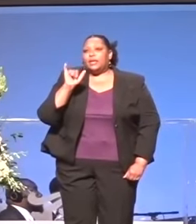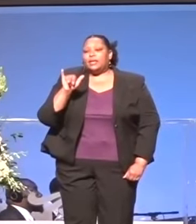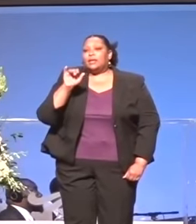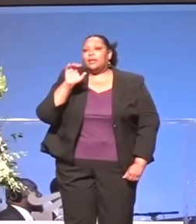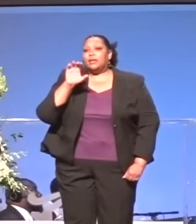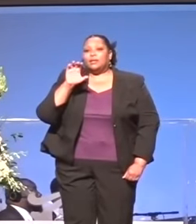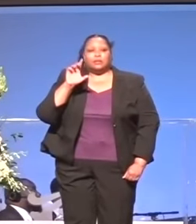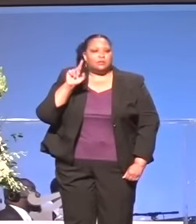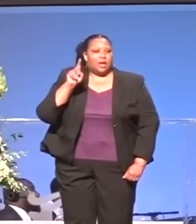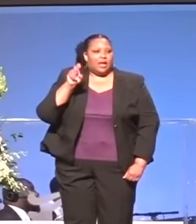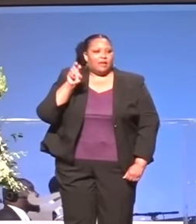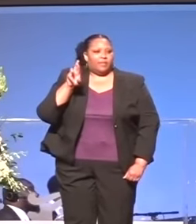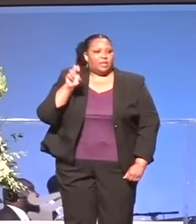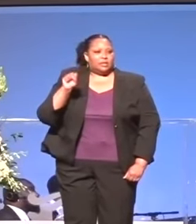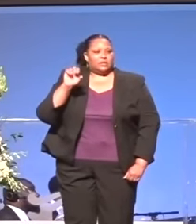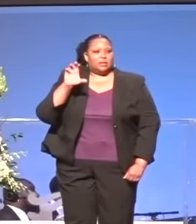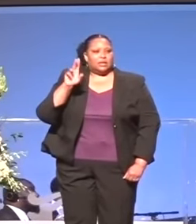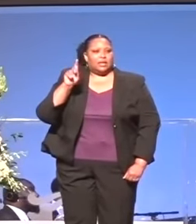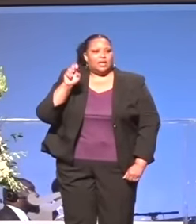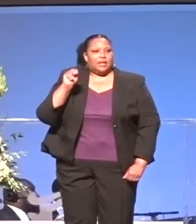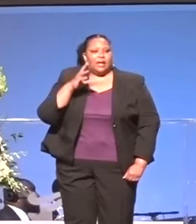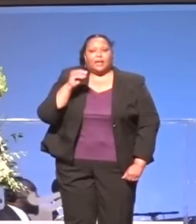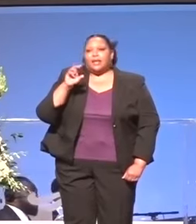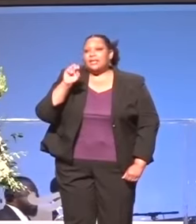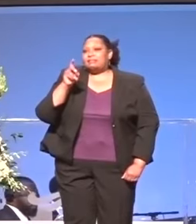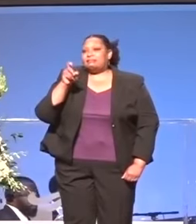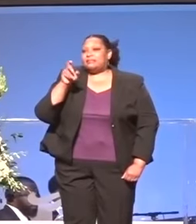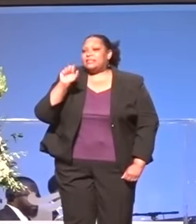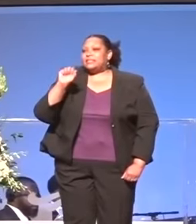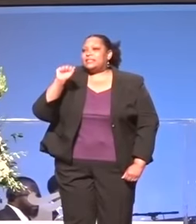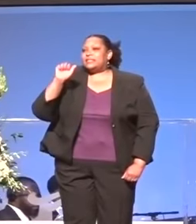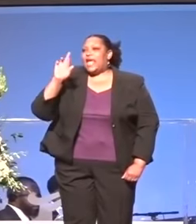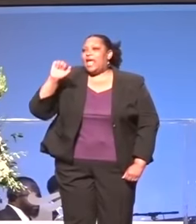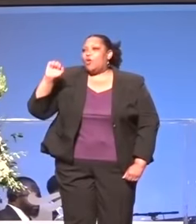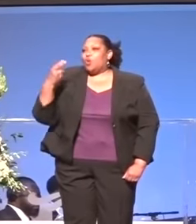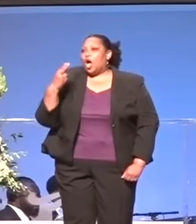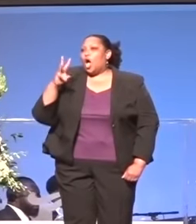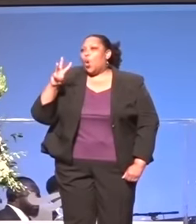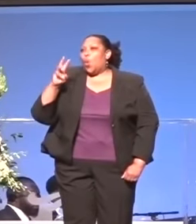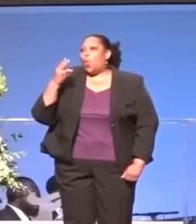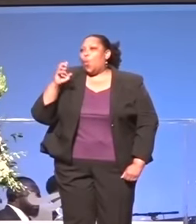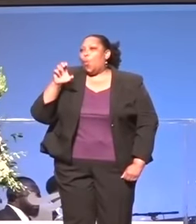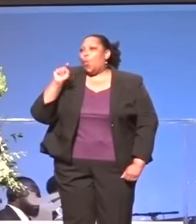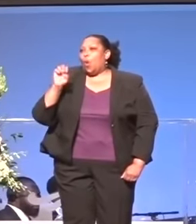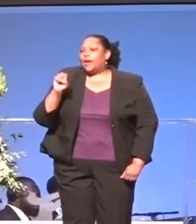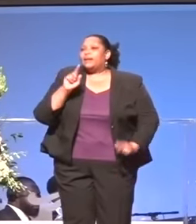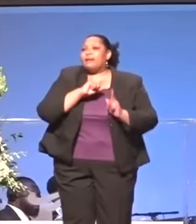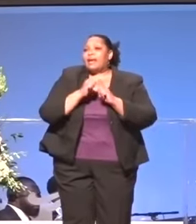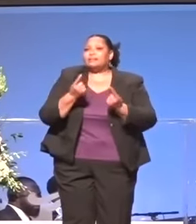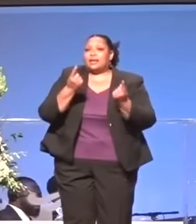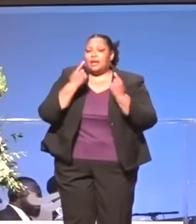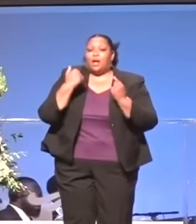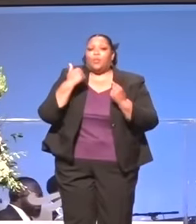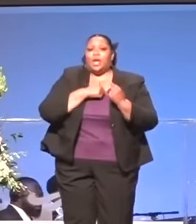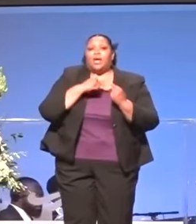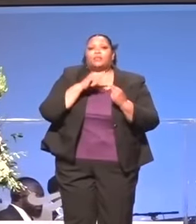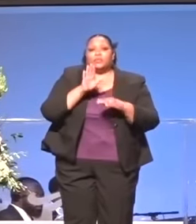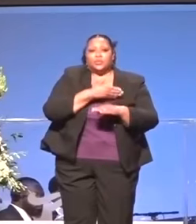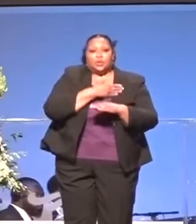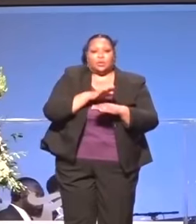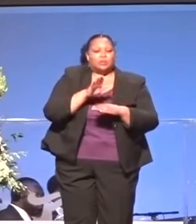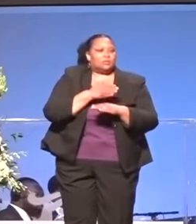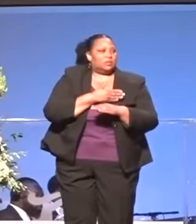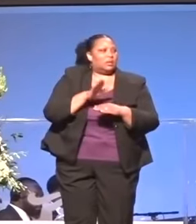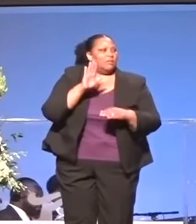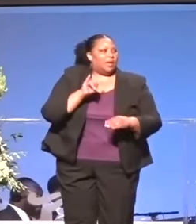Kanes, and Mr. Sirill Wright and and Sirill White, rather. And as they come up, there is a tribute being sung that